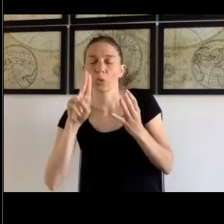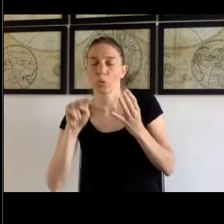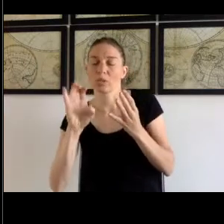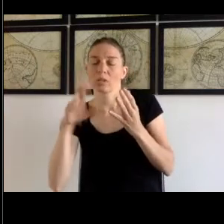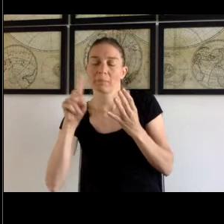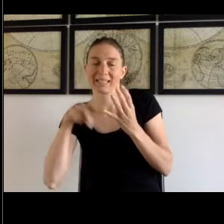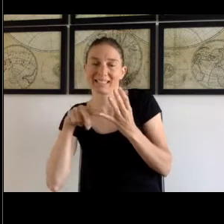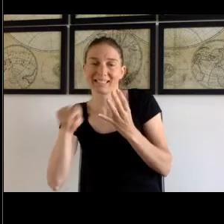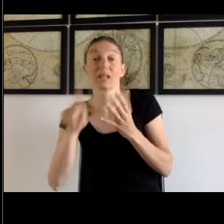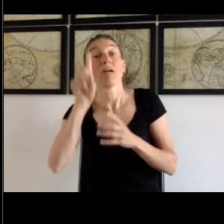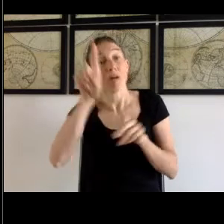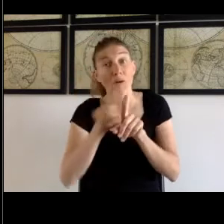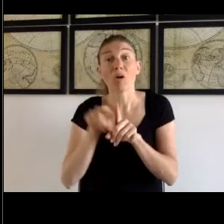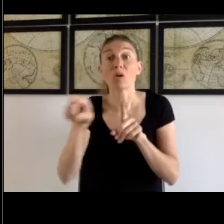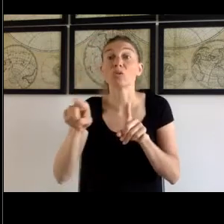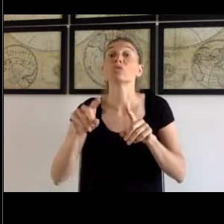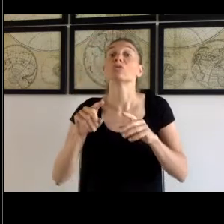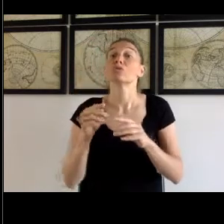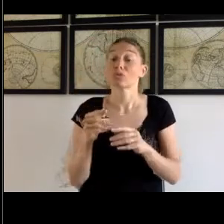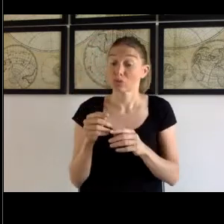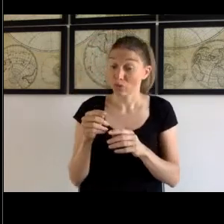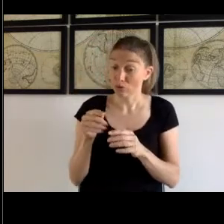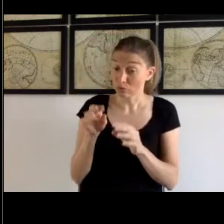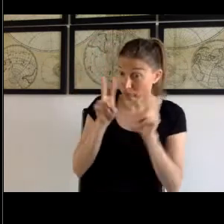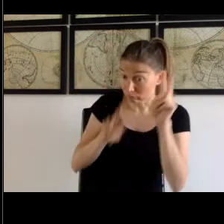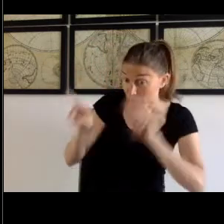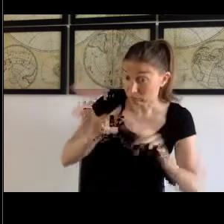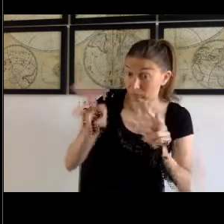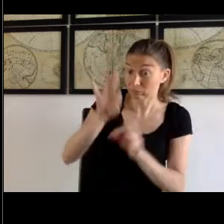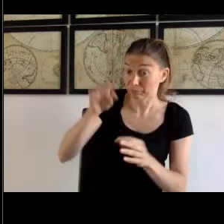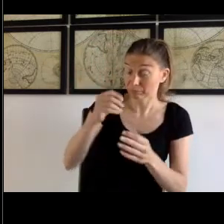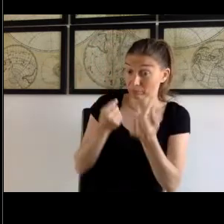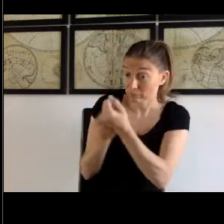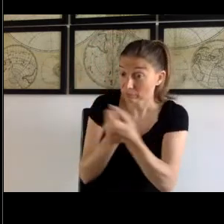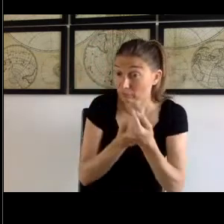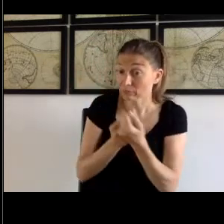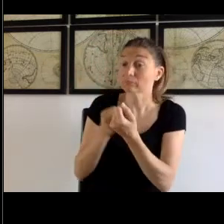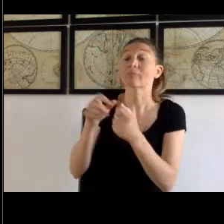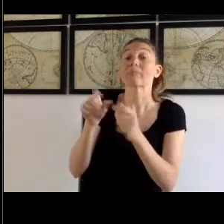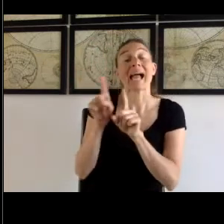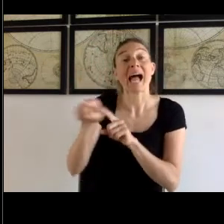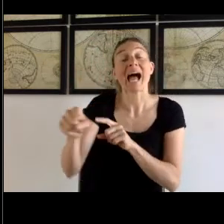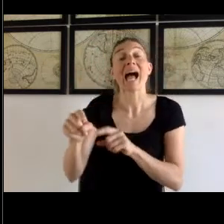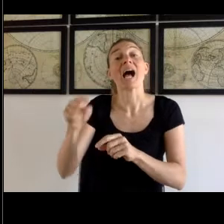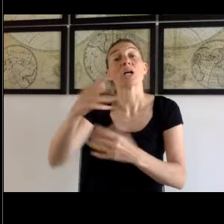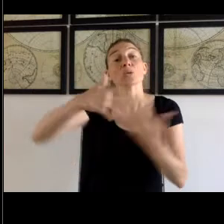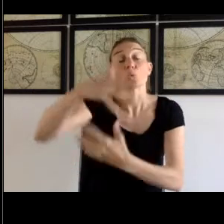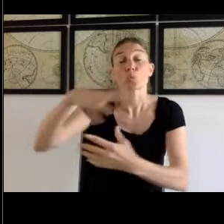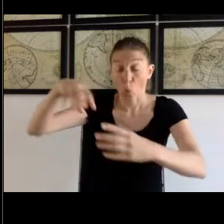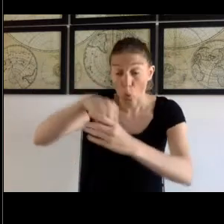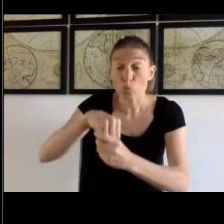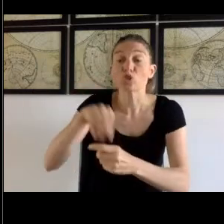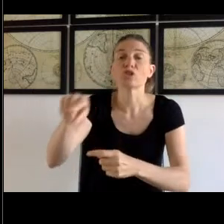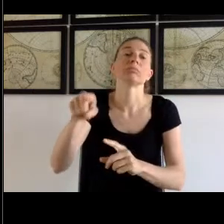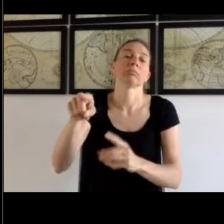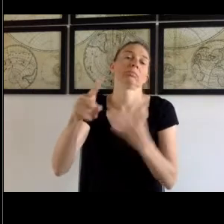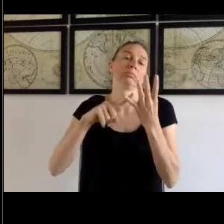implementation, and it also sometimes take in consideration the social inclusion of the person. Next slide,